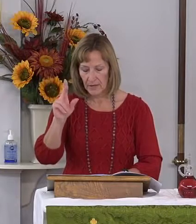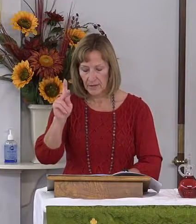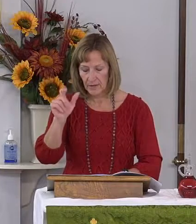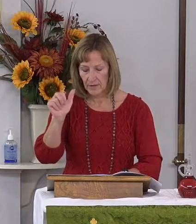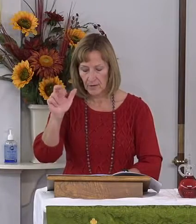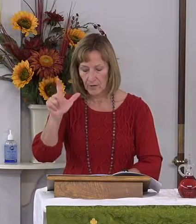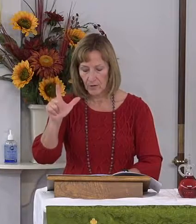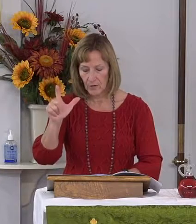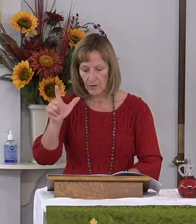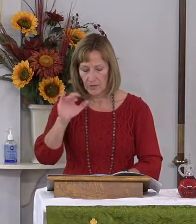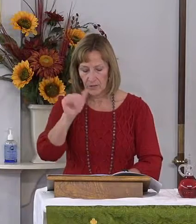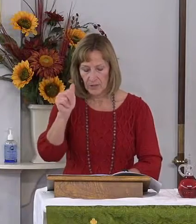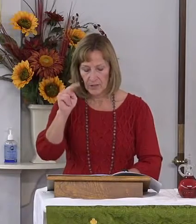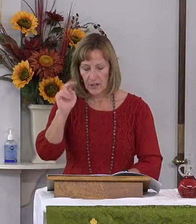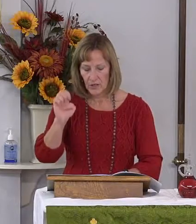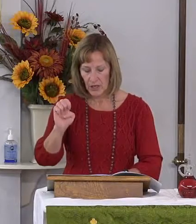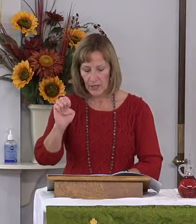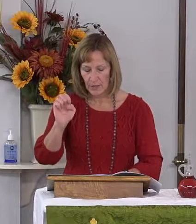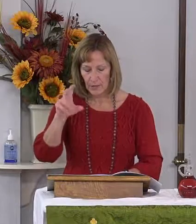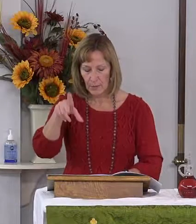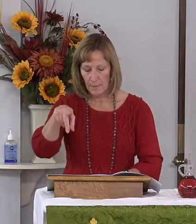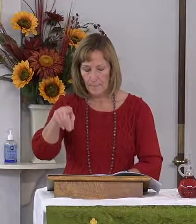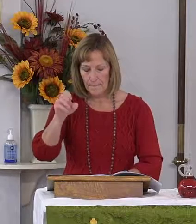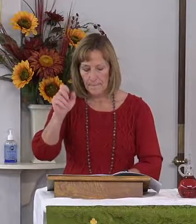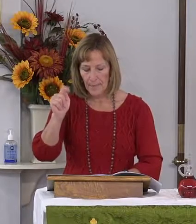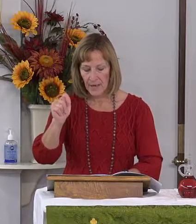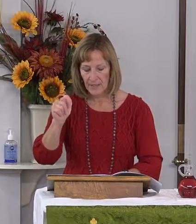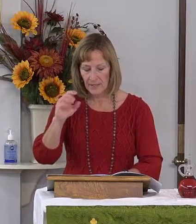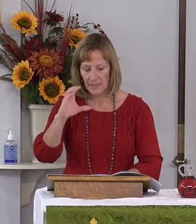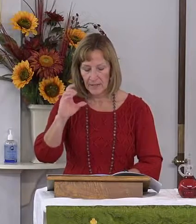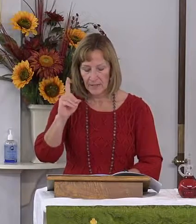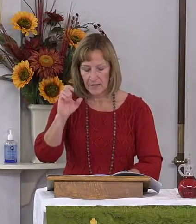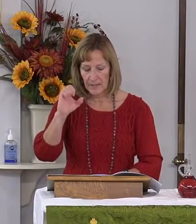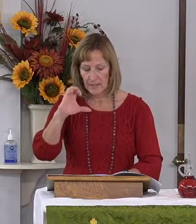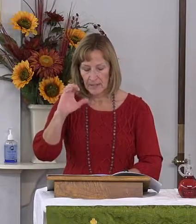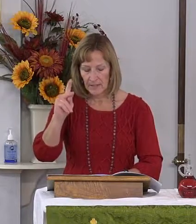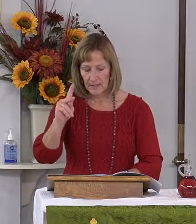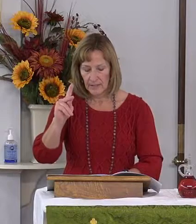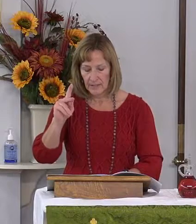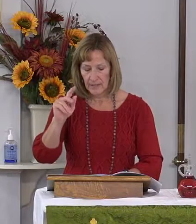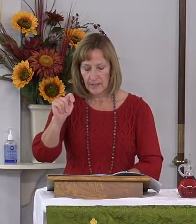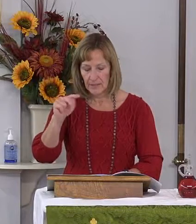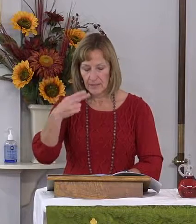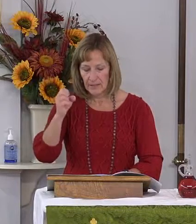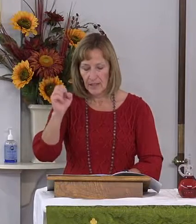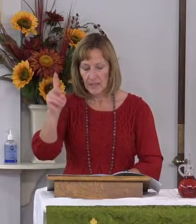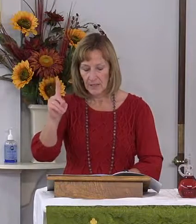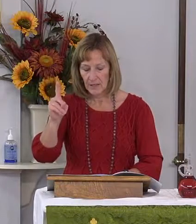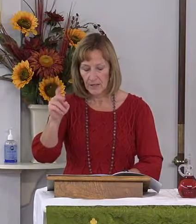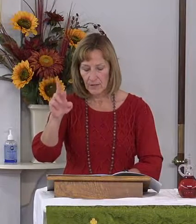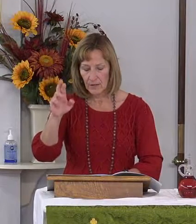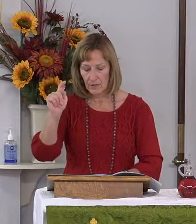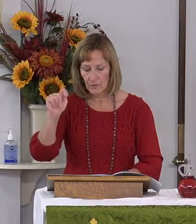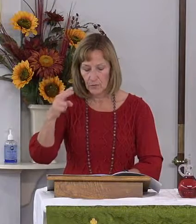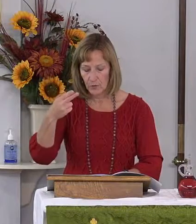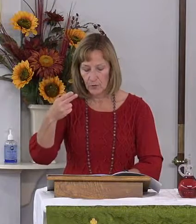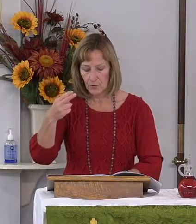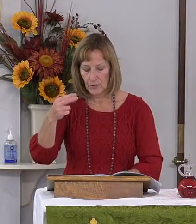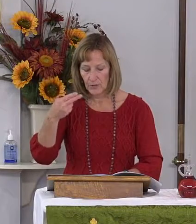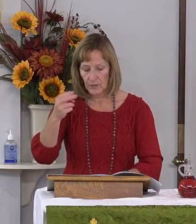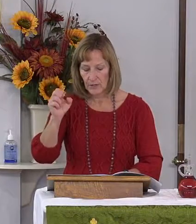Carl, Jane, Pat and Dick, Theda,